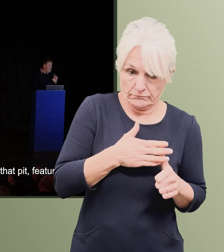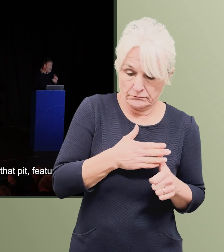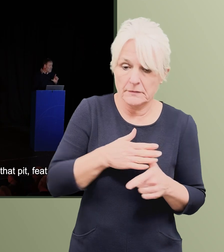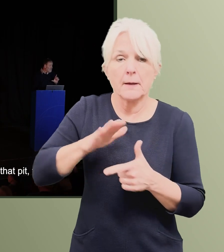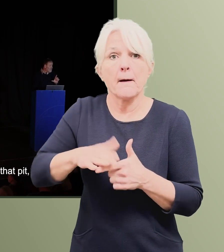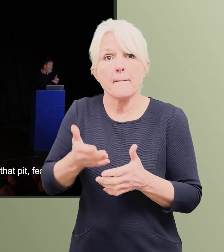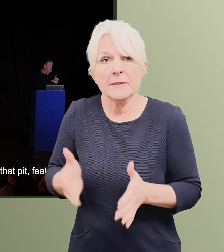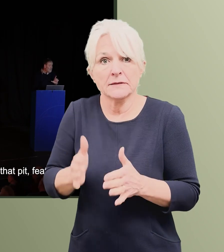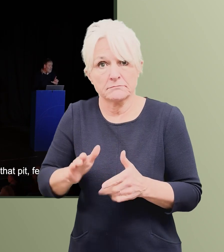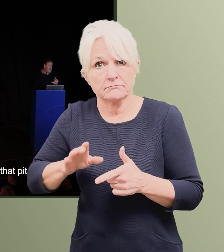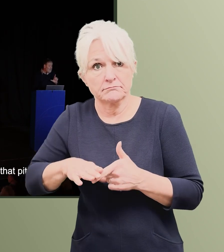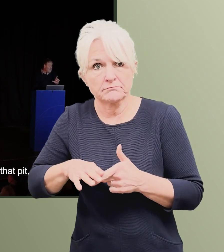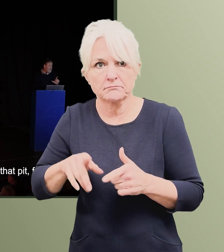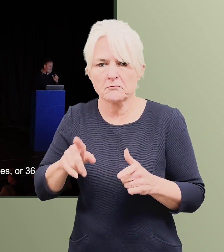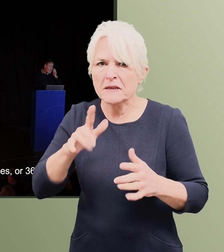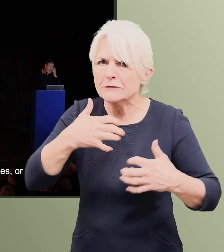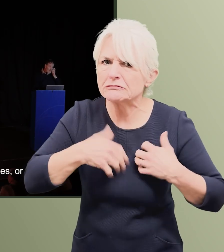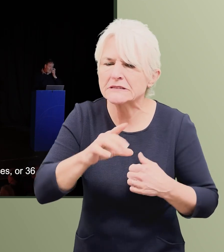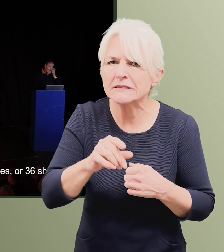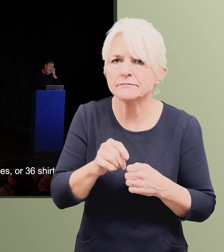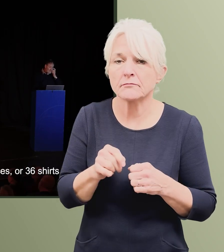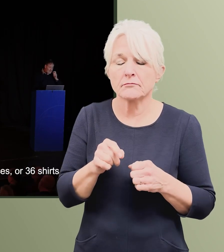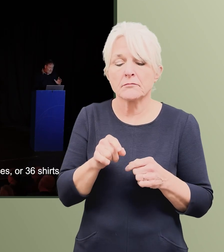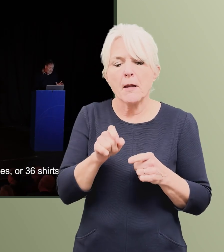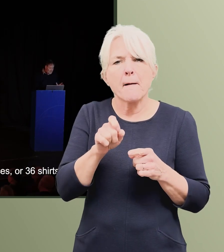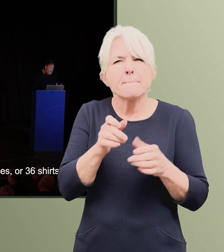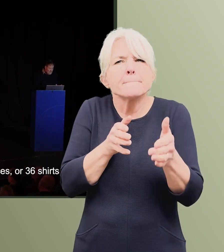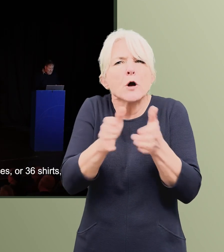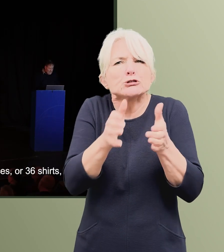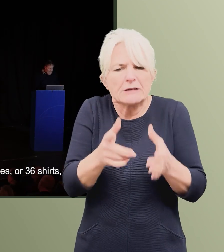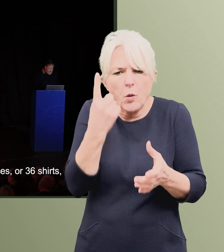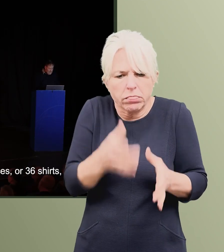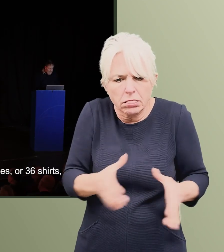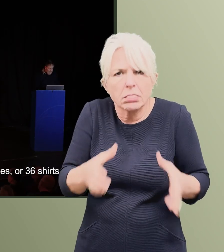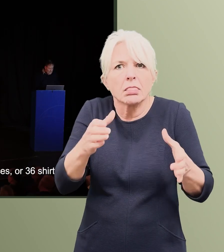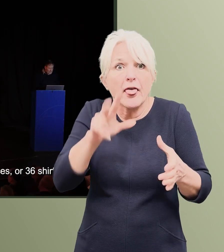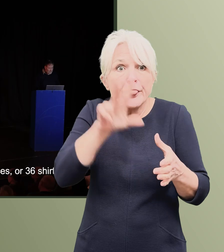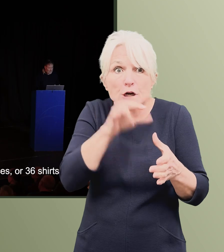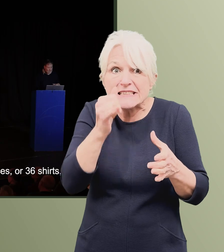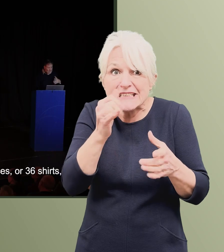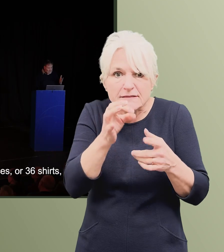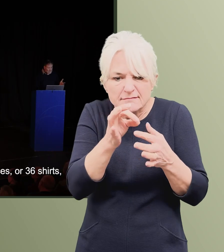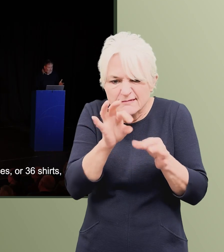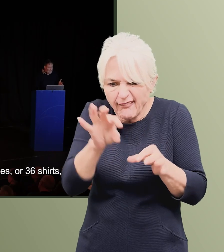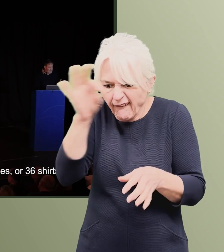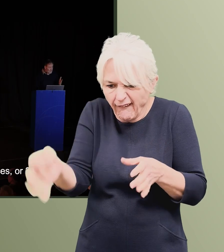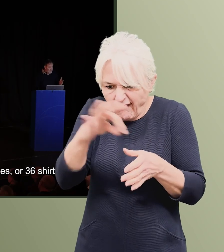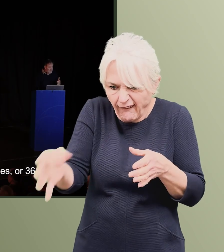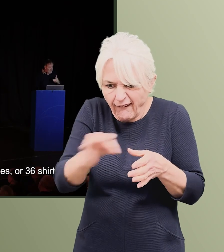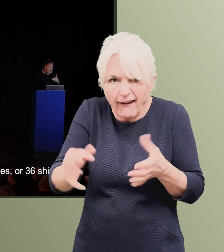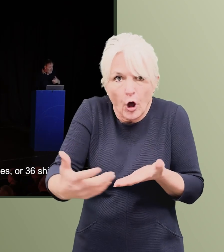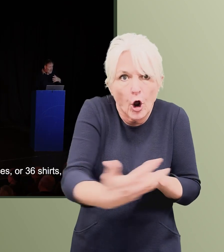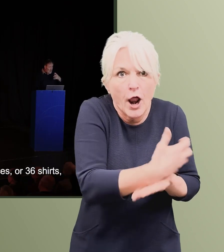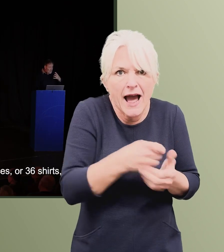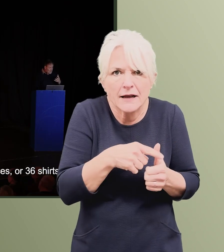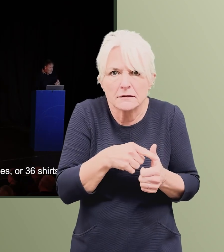did that pit, feature 2, this is where it gets really quite interesting, is that the pottery, 36 pieces or